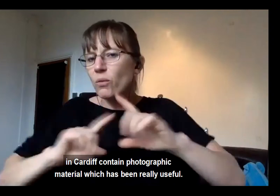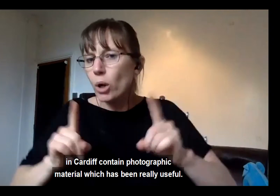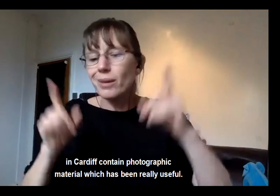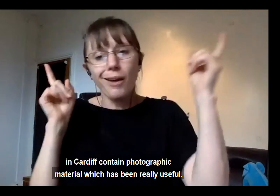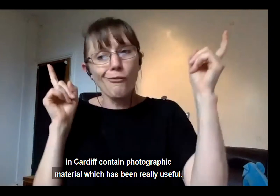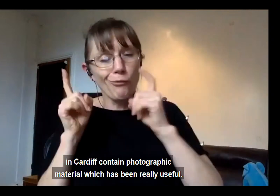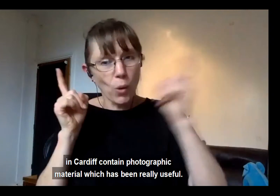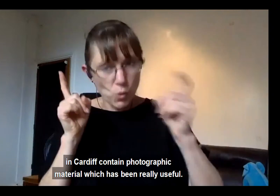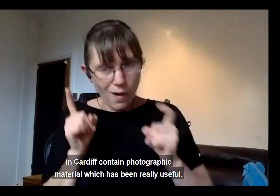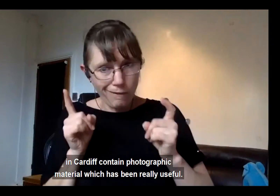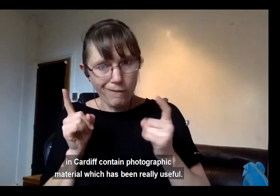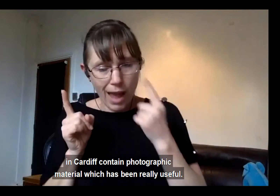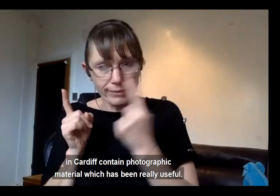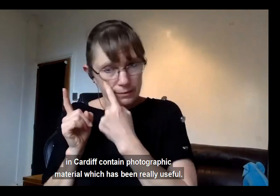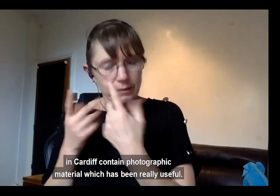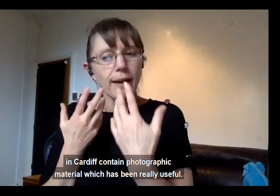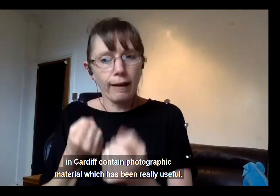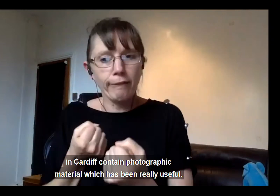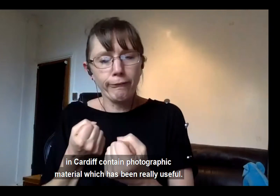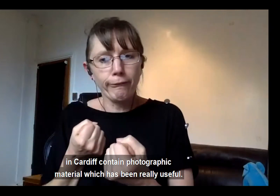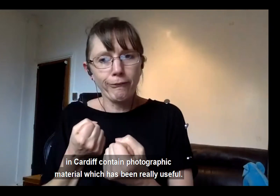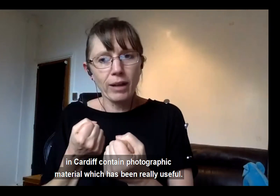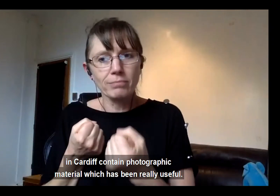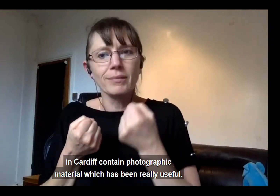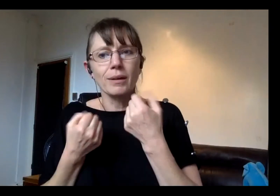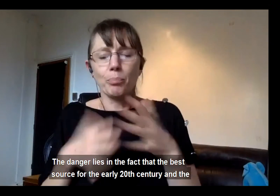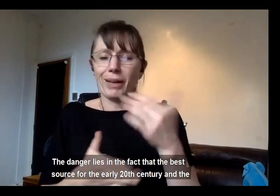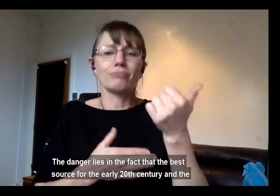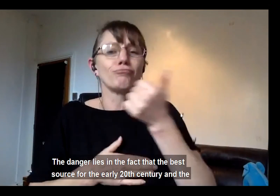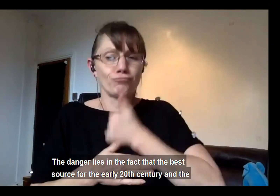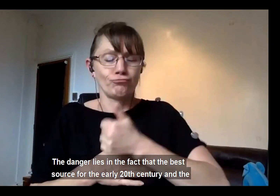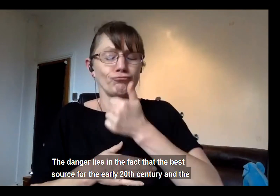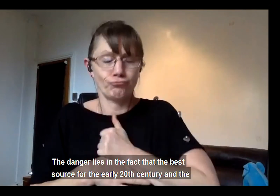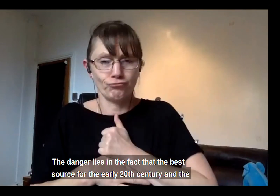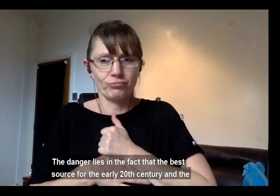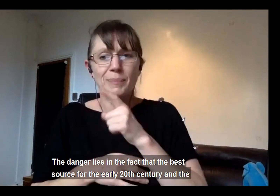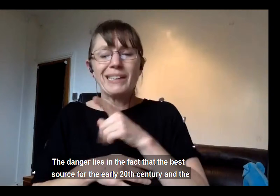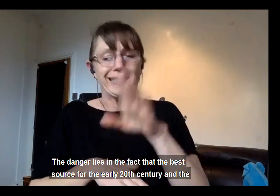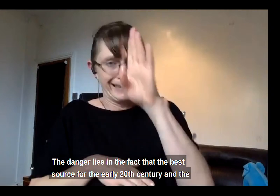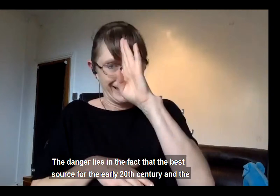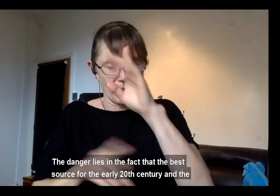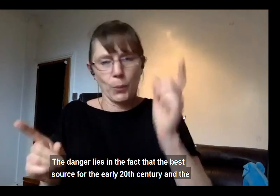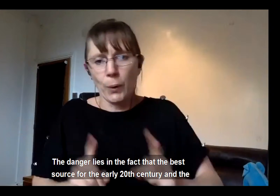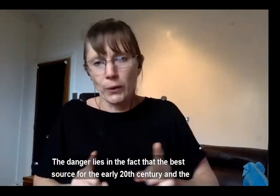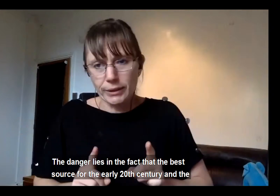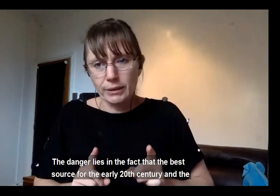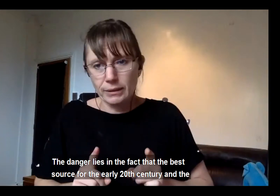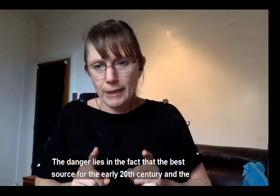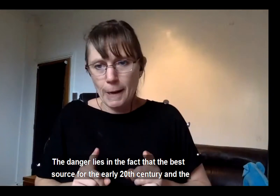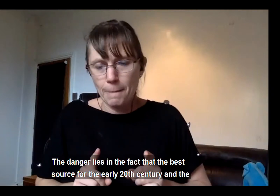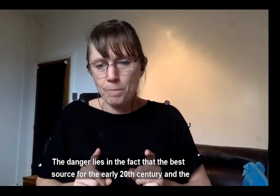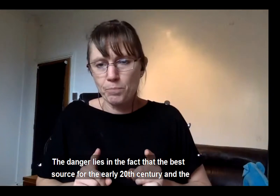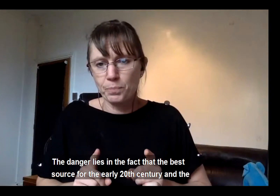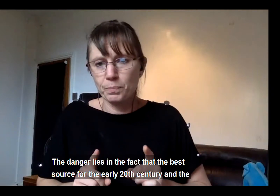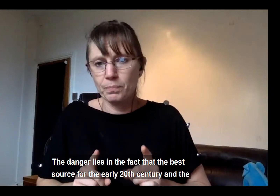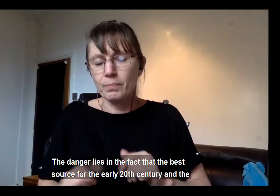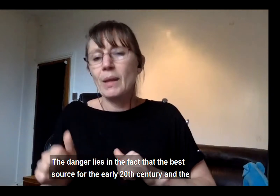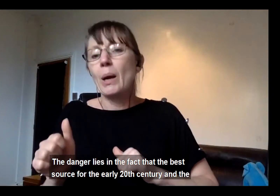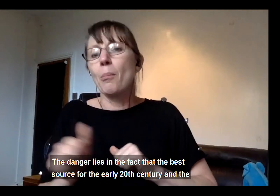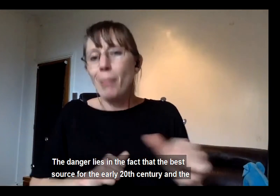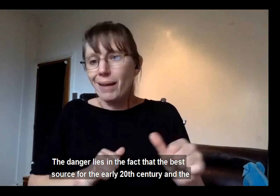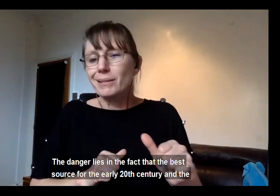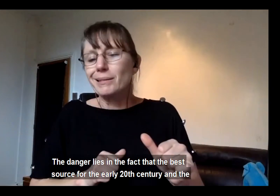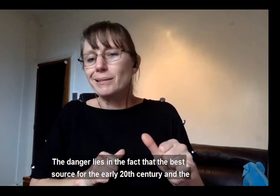photographic material, which has been really useful. The danger lies in the fact that the best source for